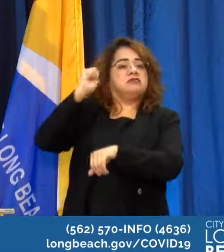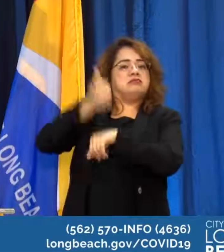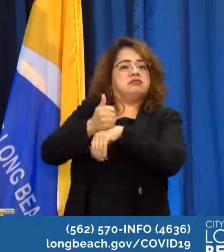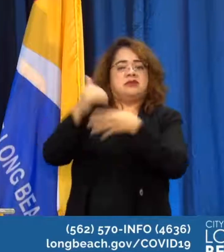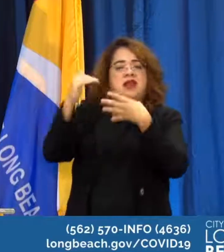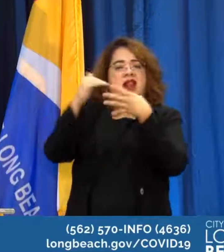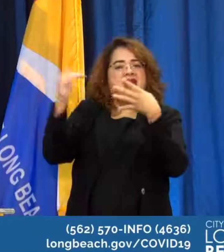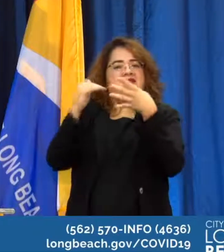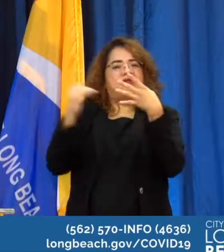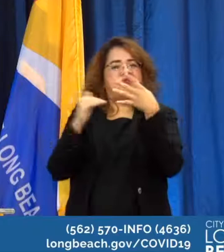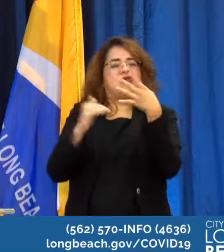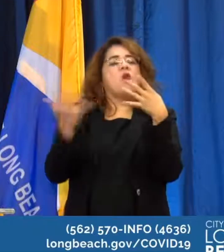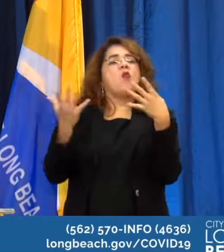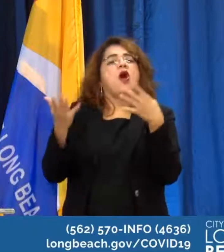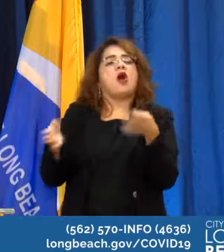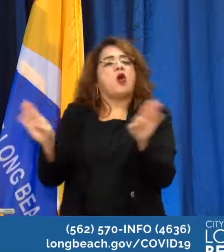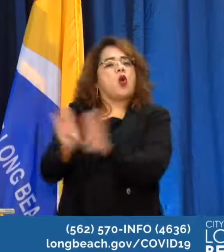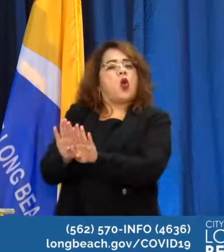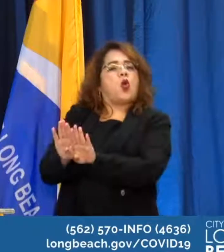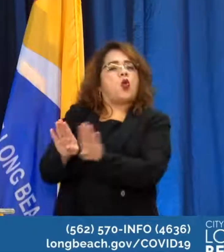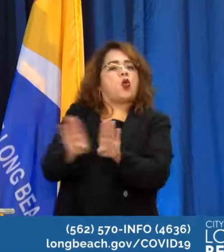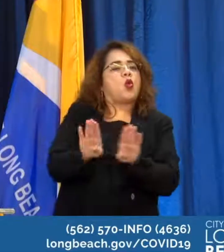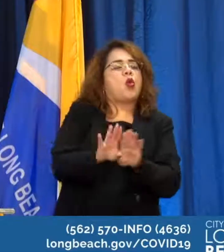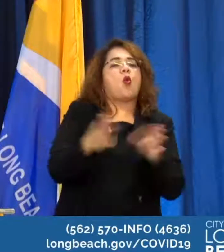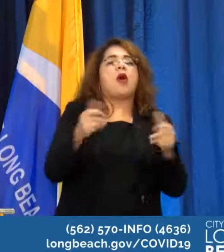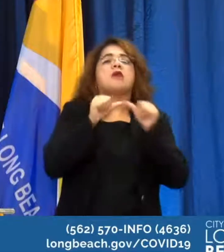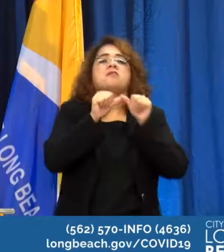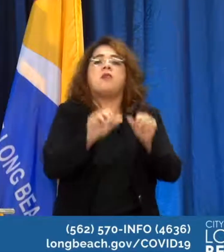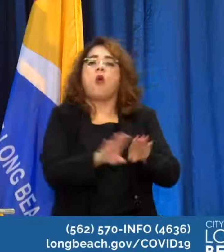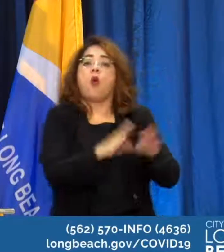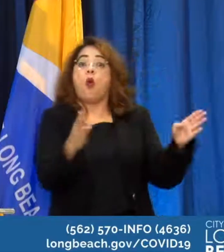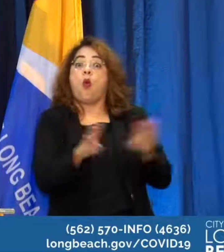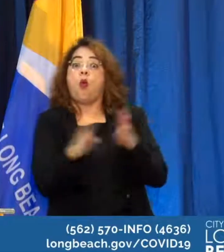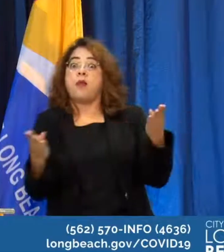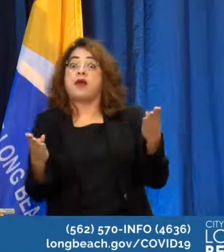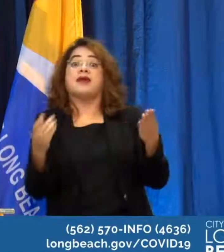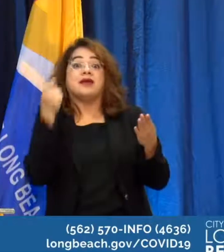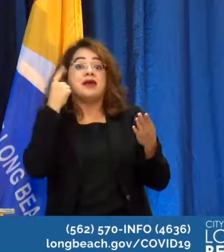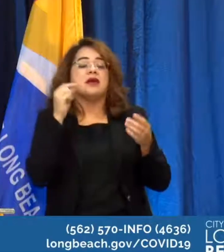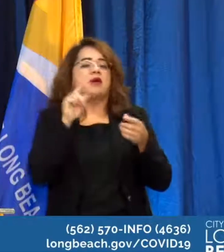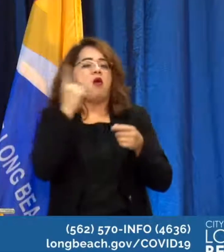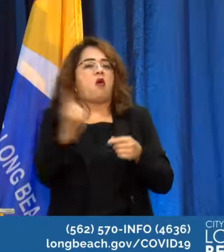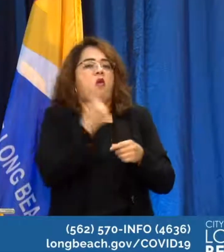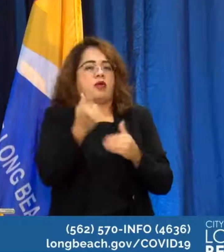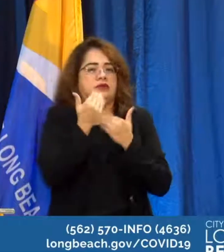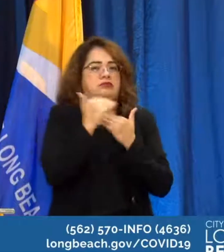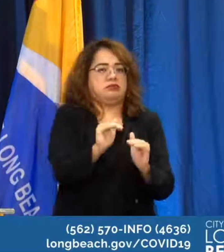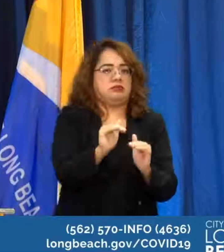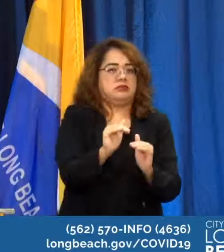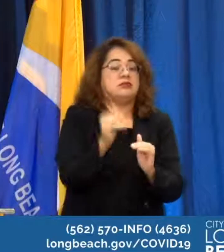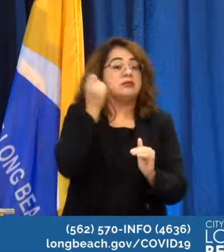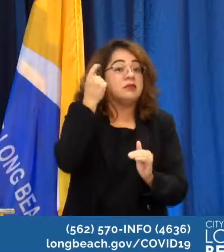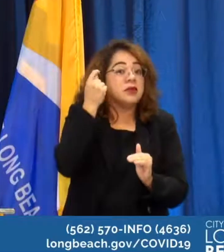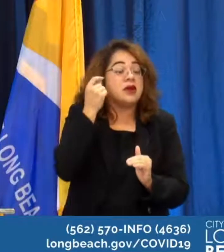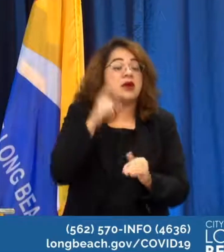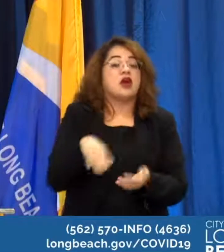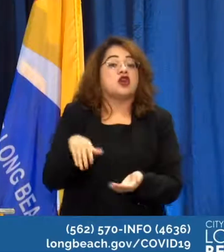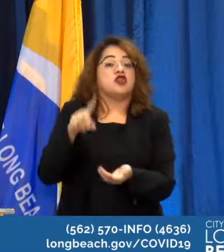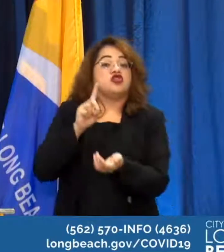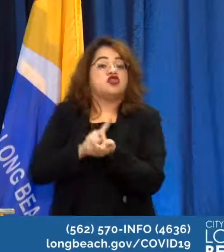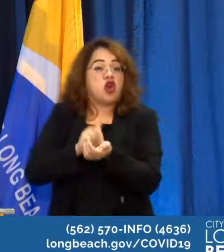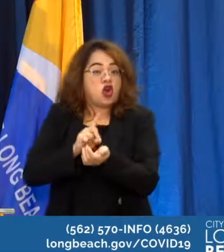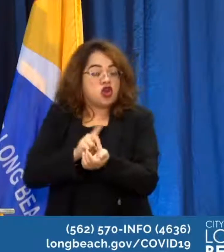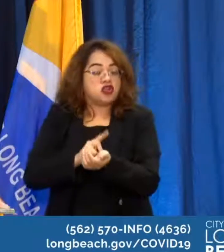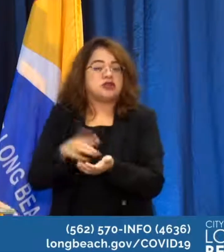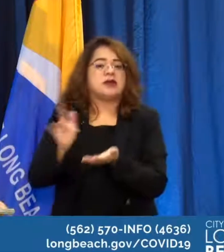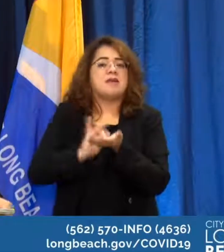system. But those decisions within those tiers are made by doctors and medical personnel